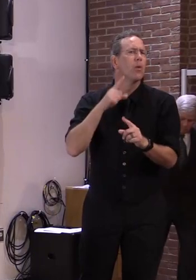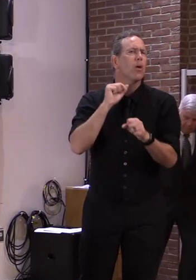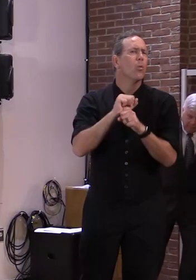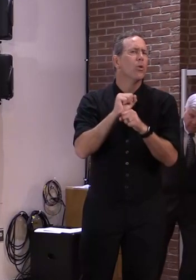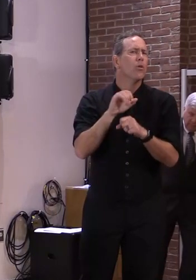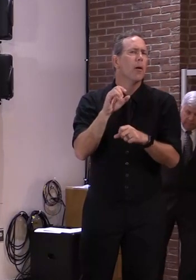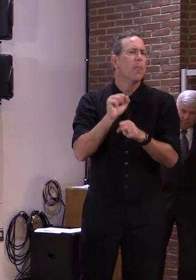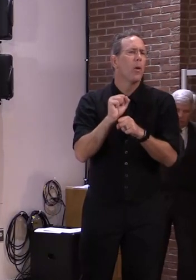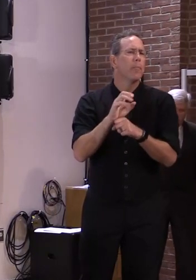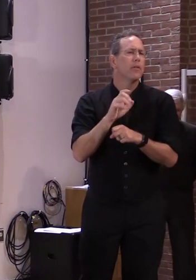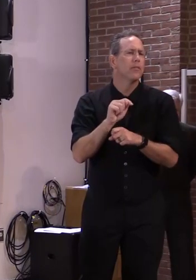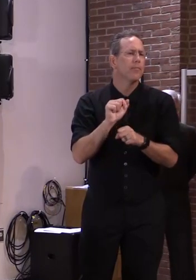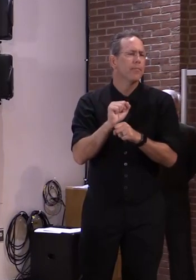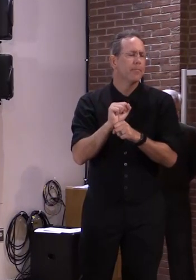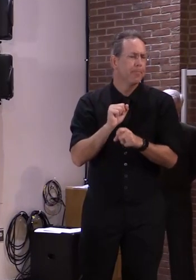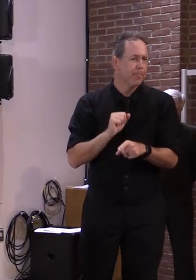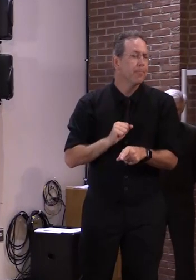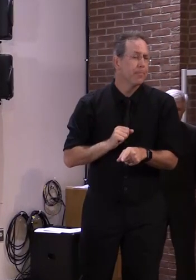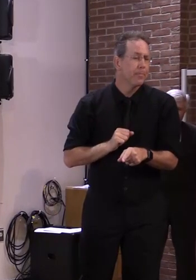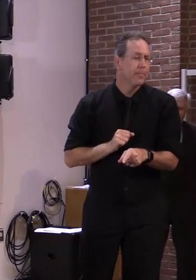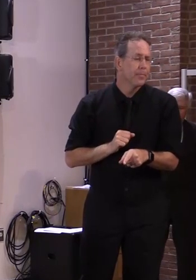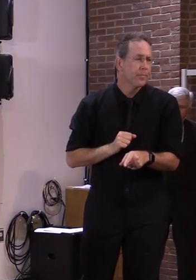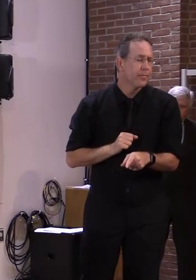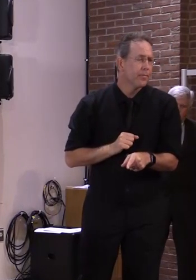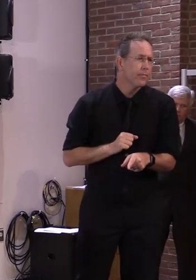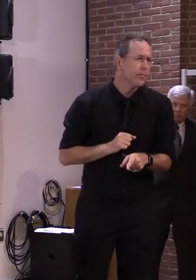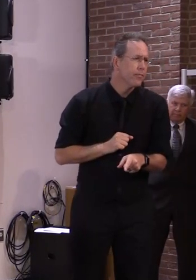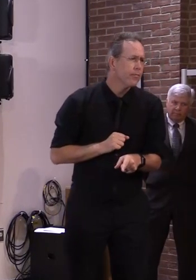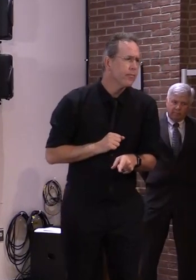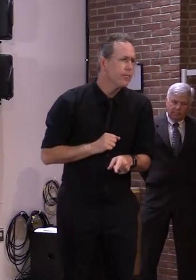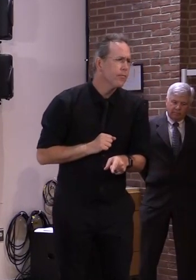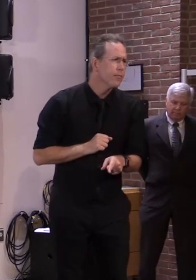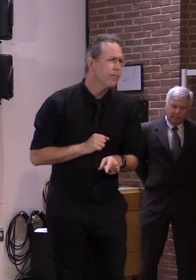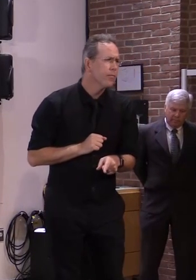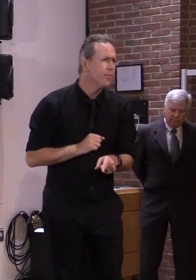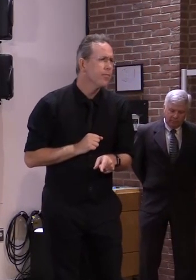if people refuse to be vaccinated and they work somewhere that requires it,